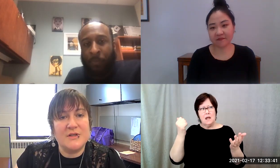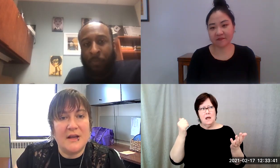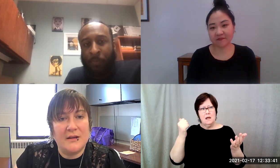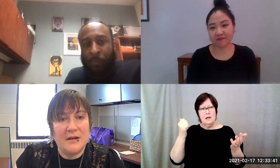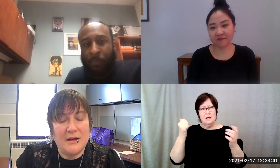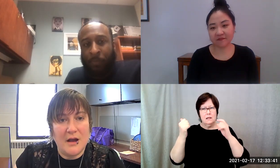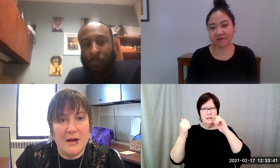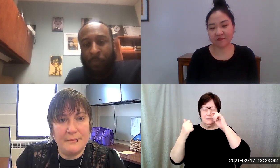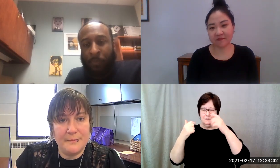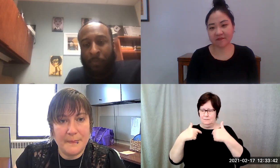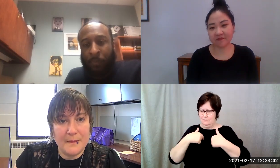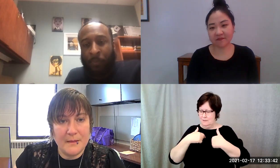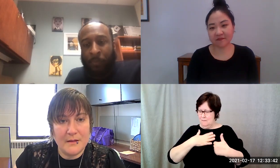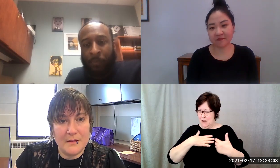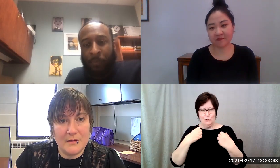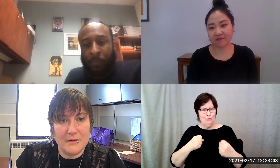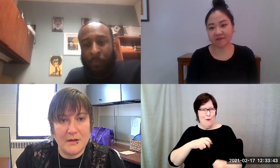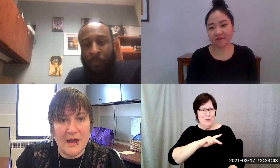strong personality